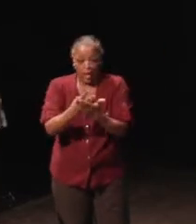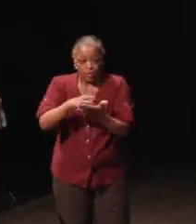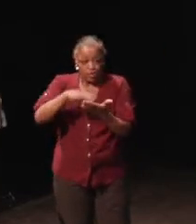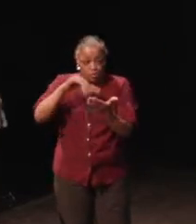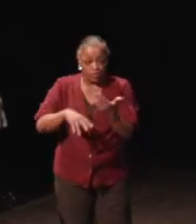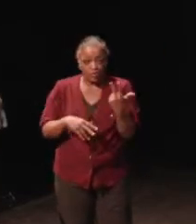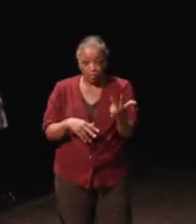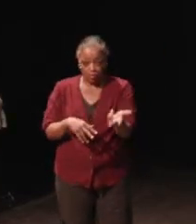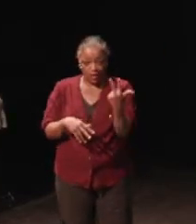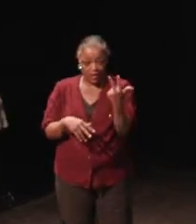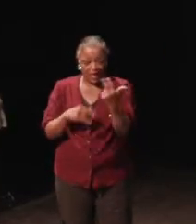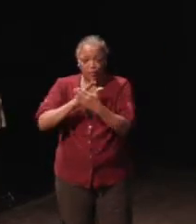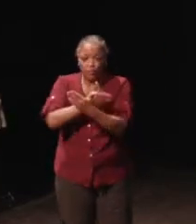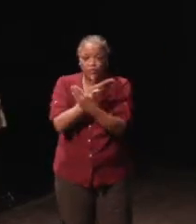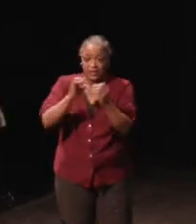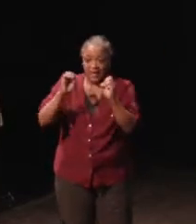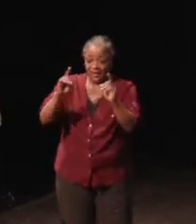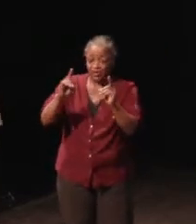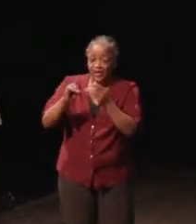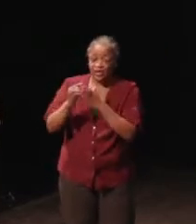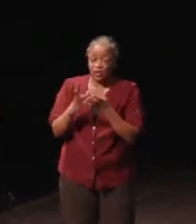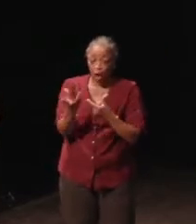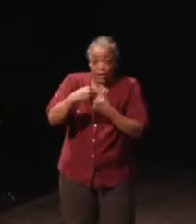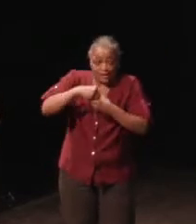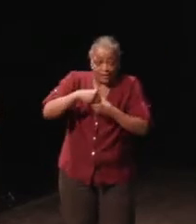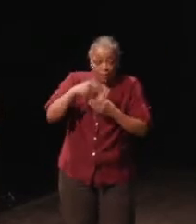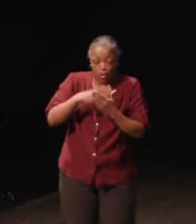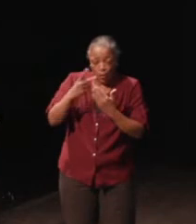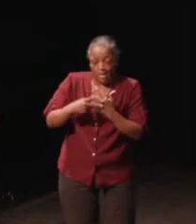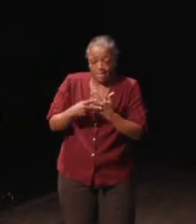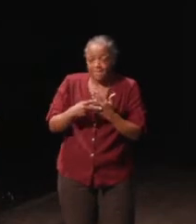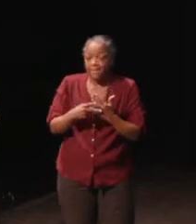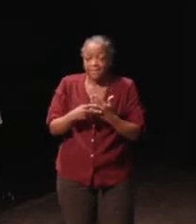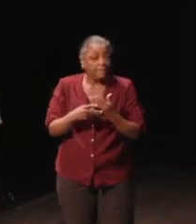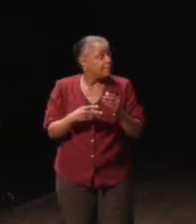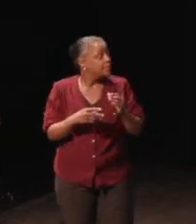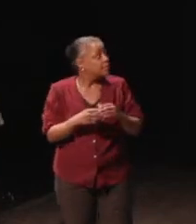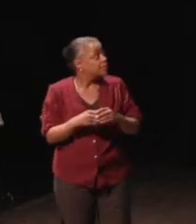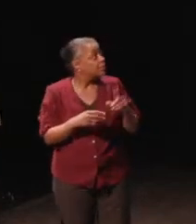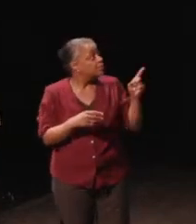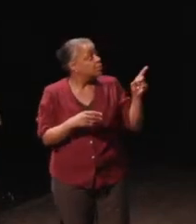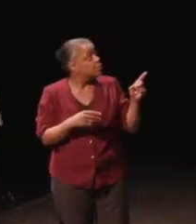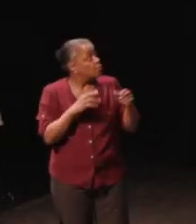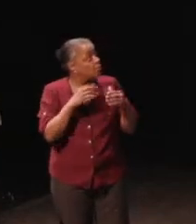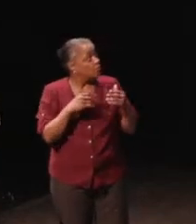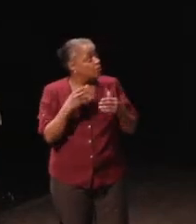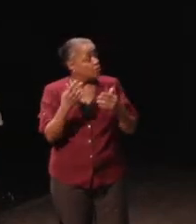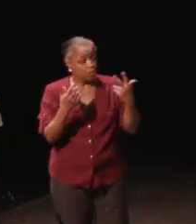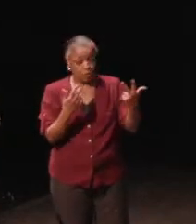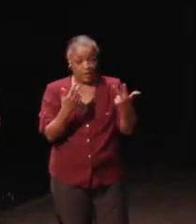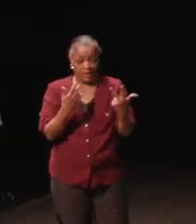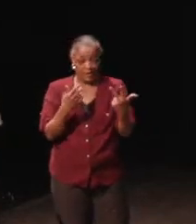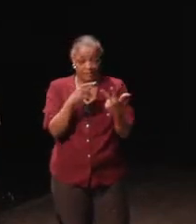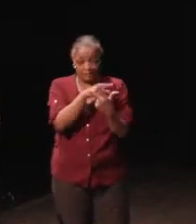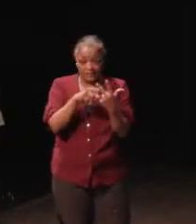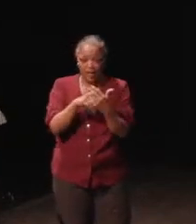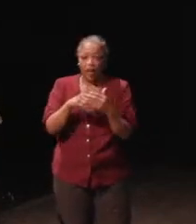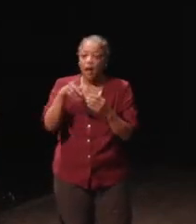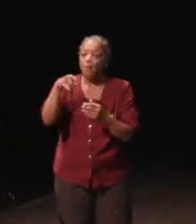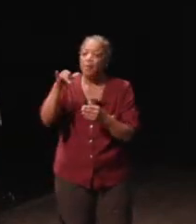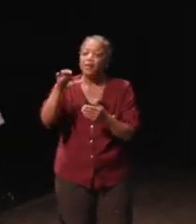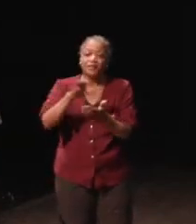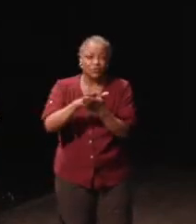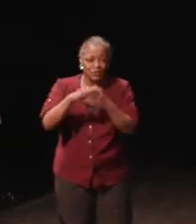students in the Music Education and Autism program. And all 3 of them are teachers, public